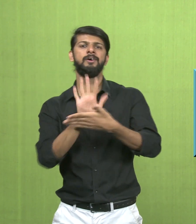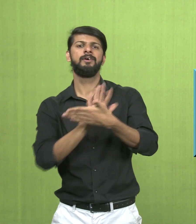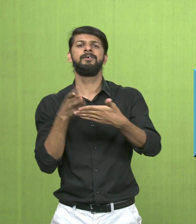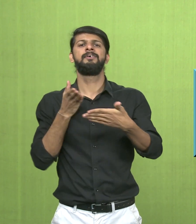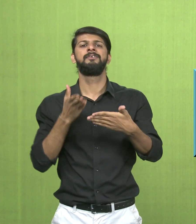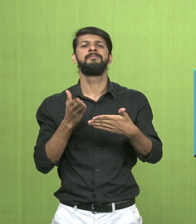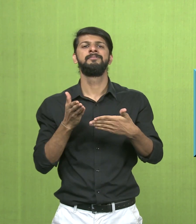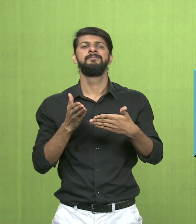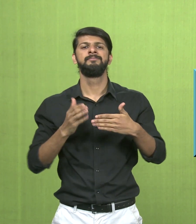the animal.